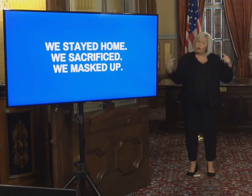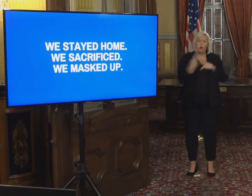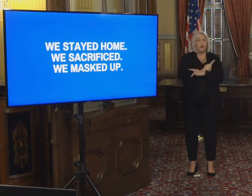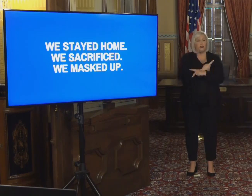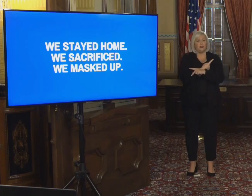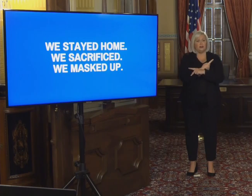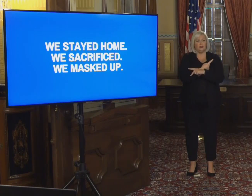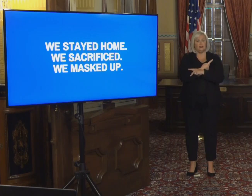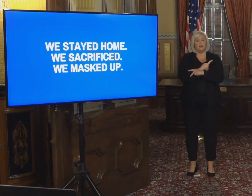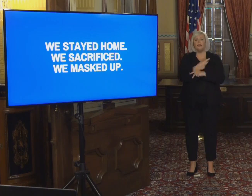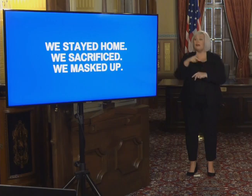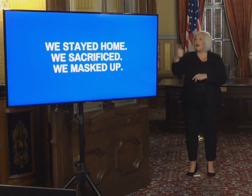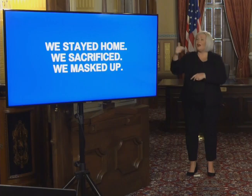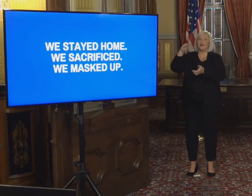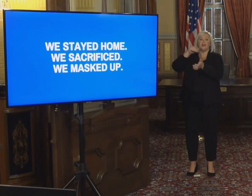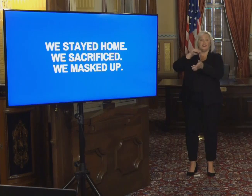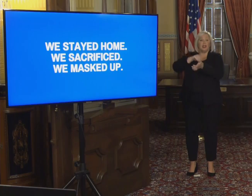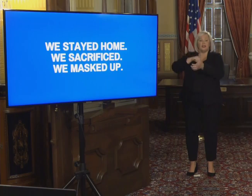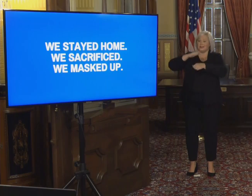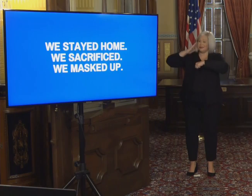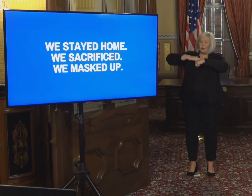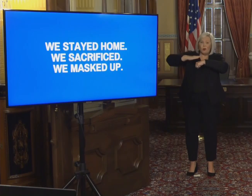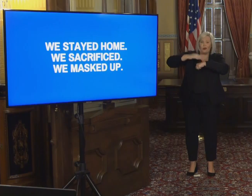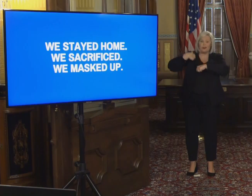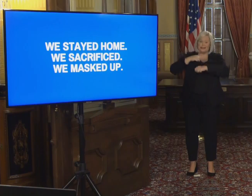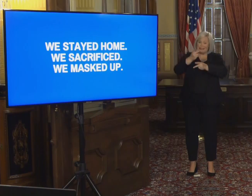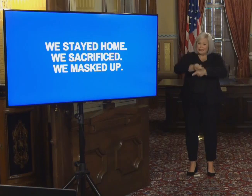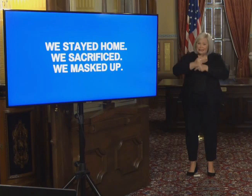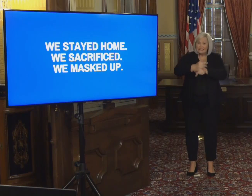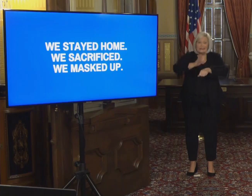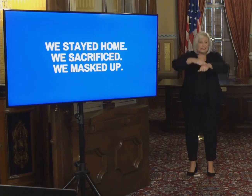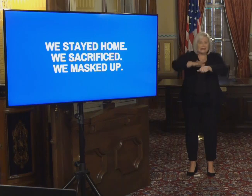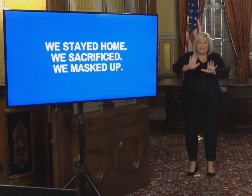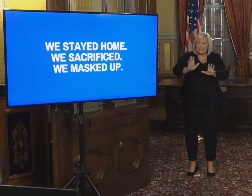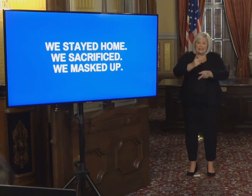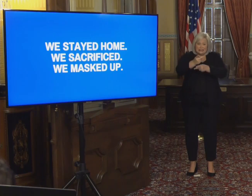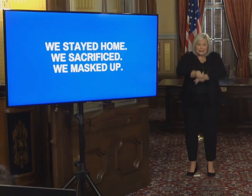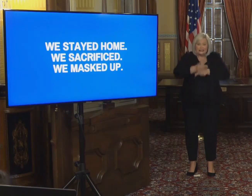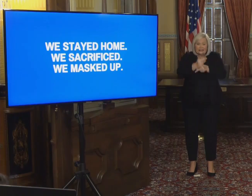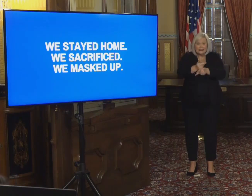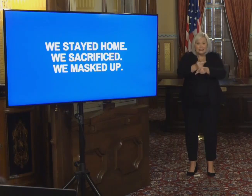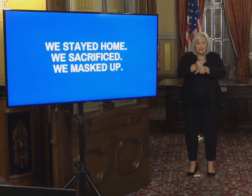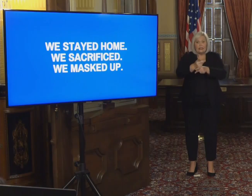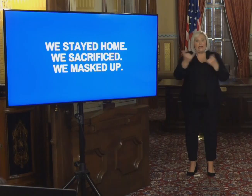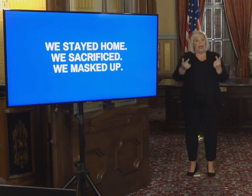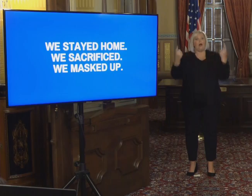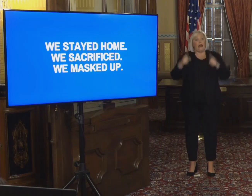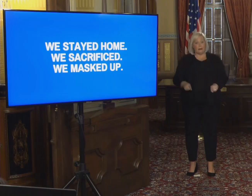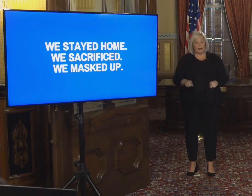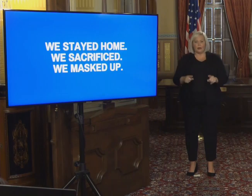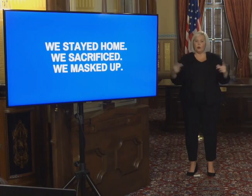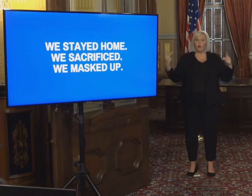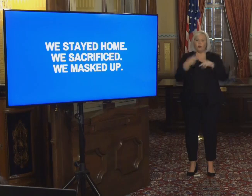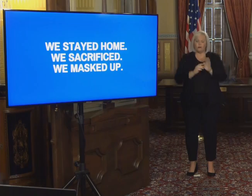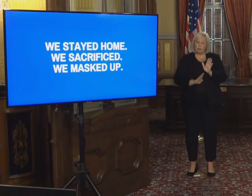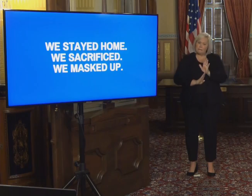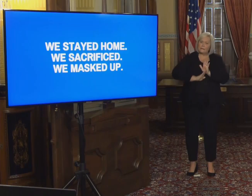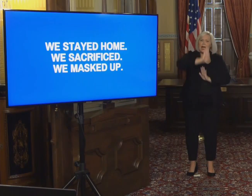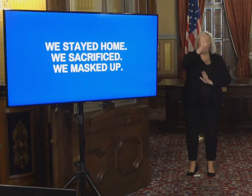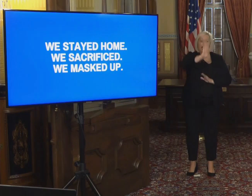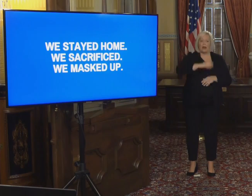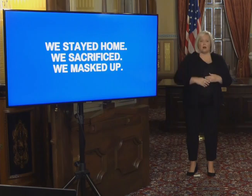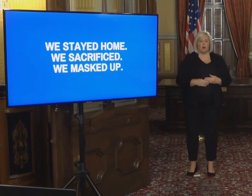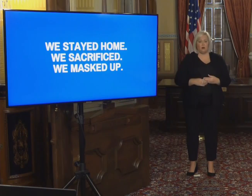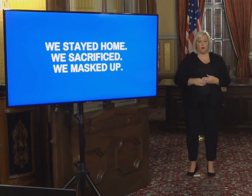that medical experts have been warning us about and dreading since the beginning of this pandemic. Here's what we